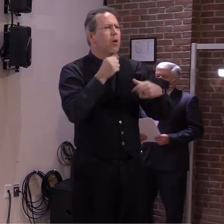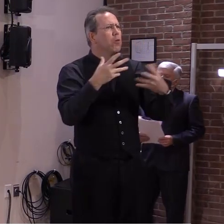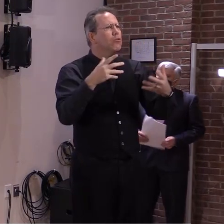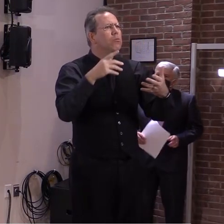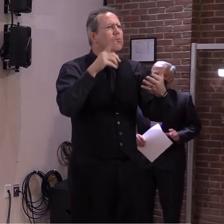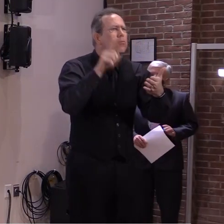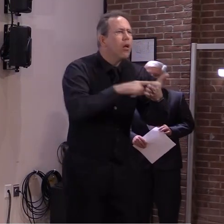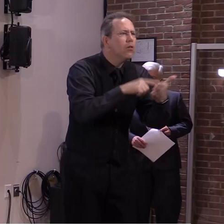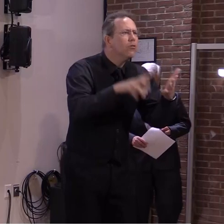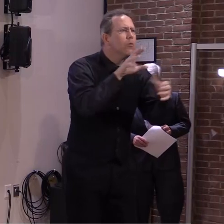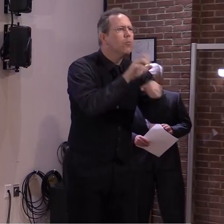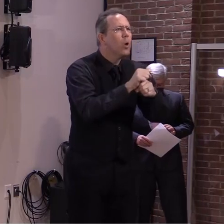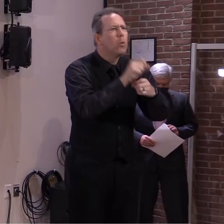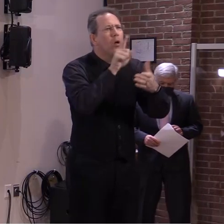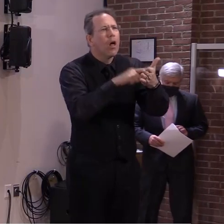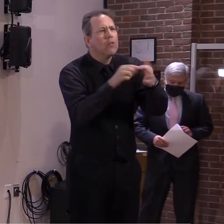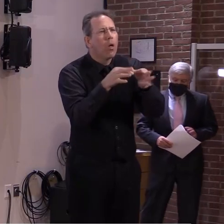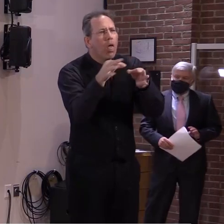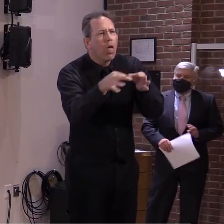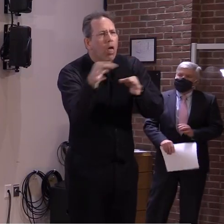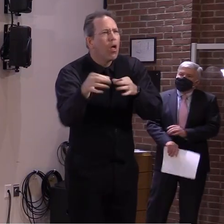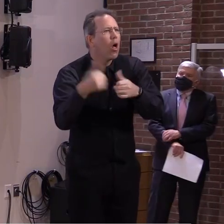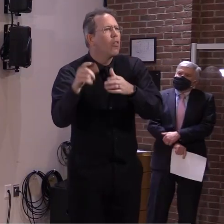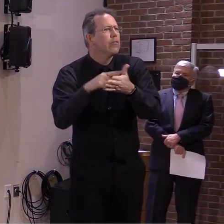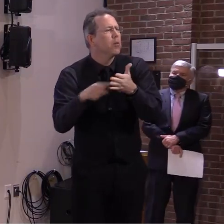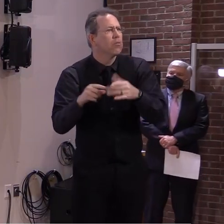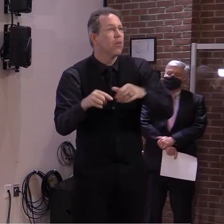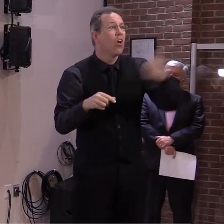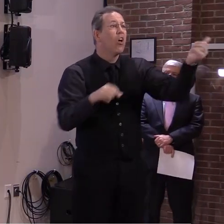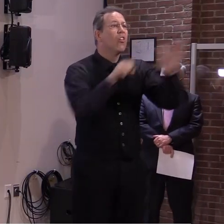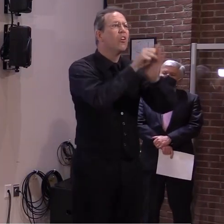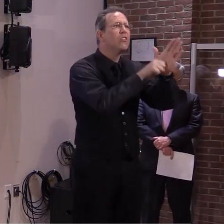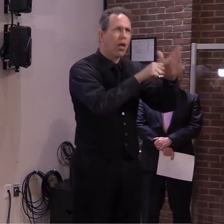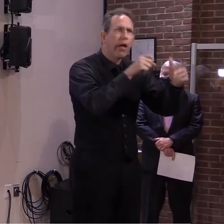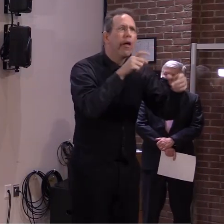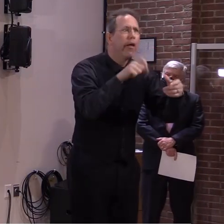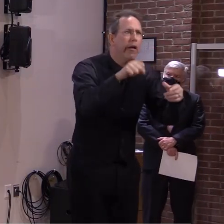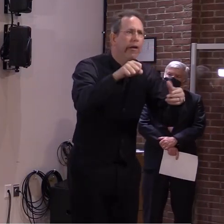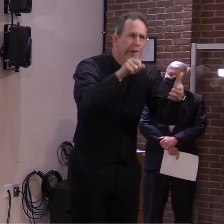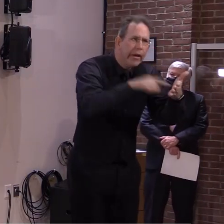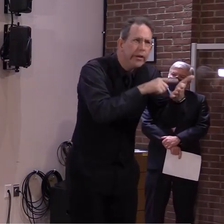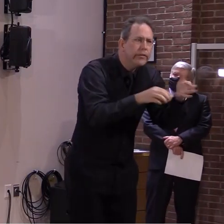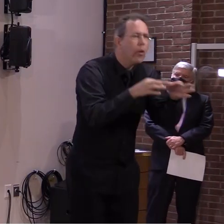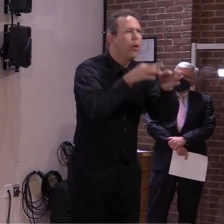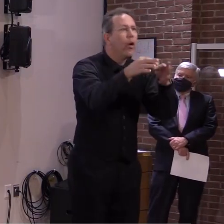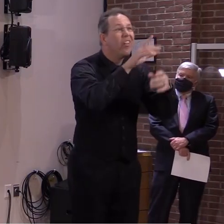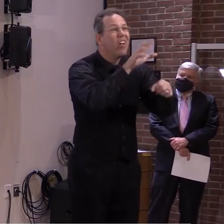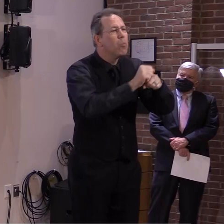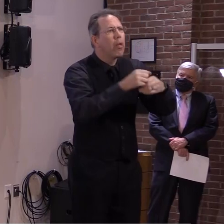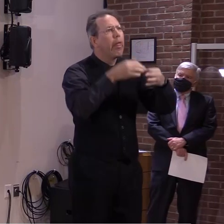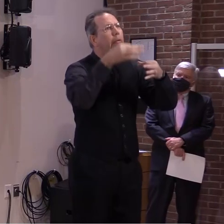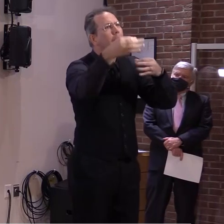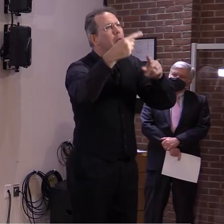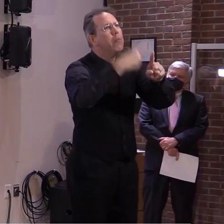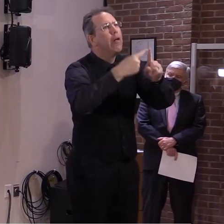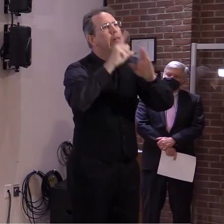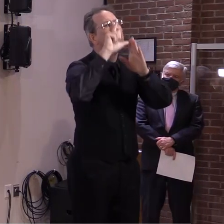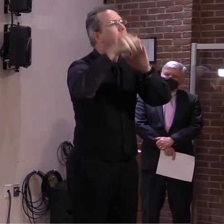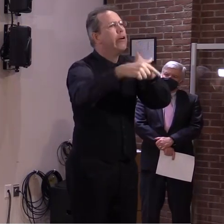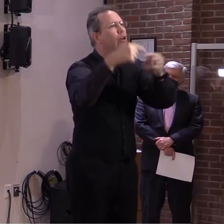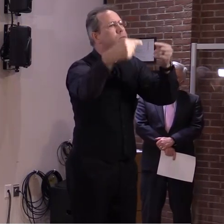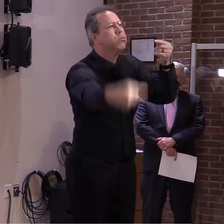or had some of the most vulnerable still waiting to be vaccinated. But regardless of our success, we still have some work to do over the